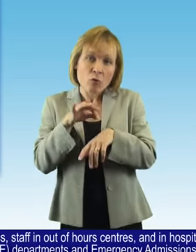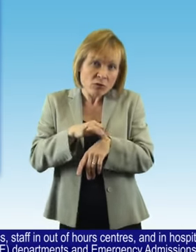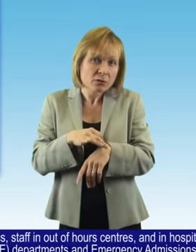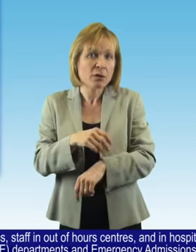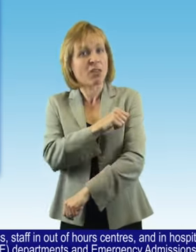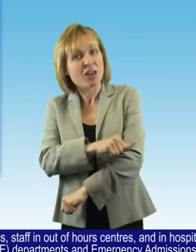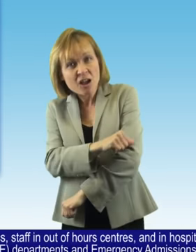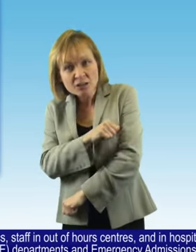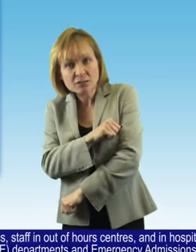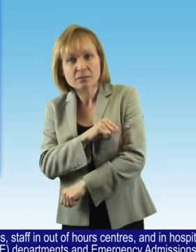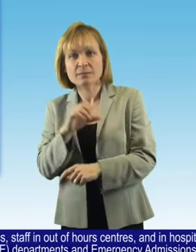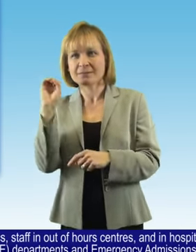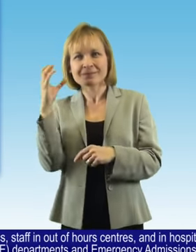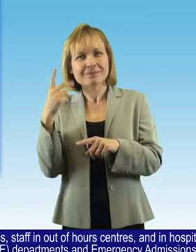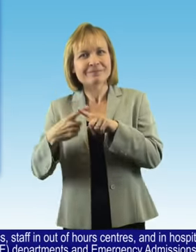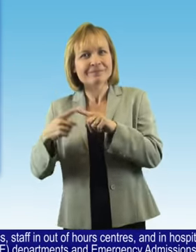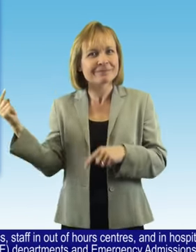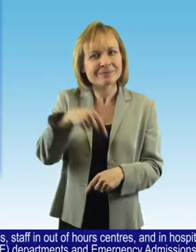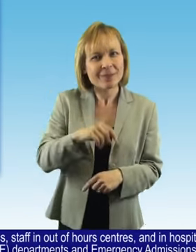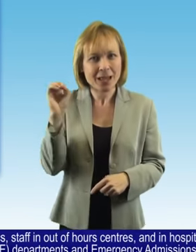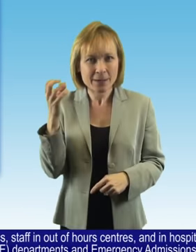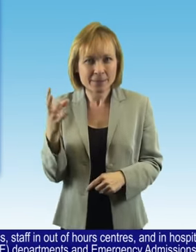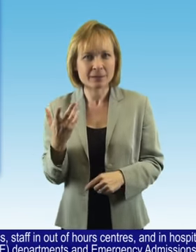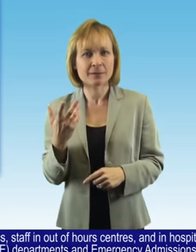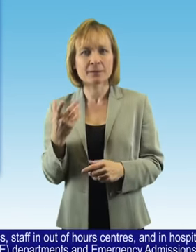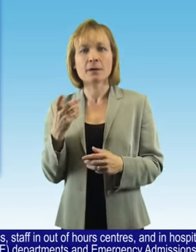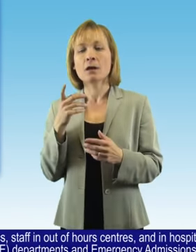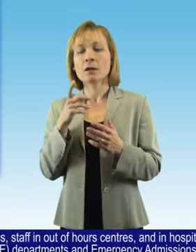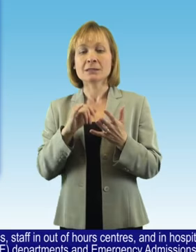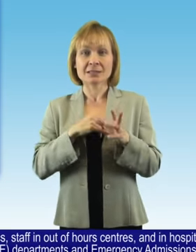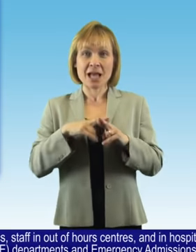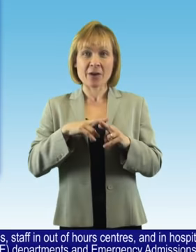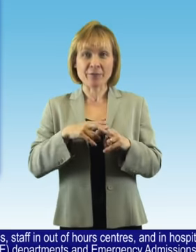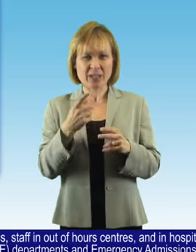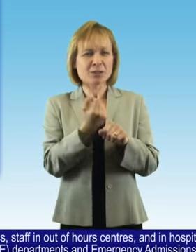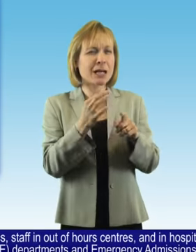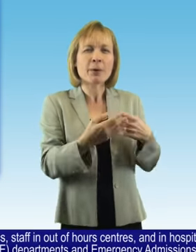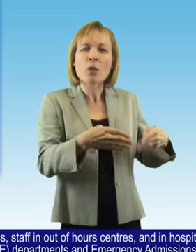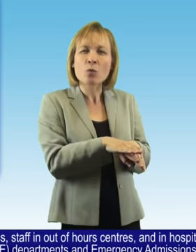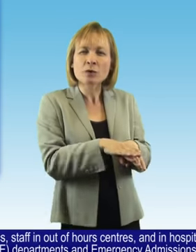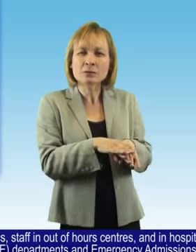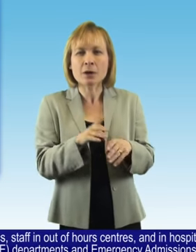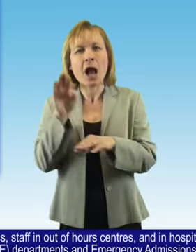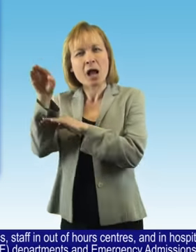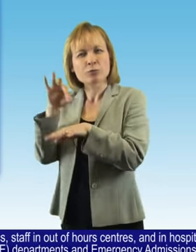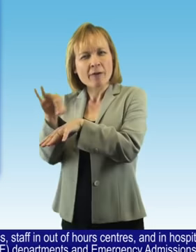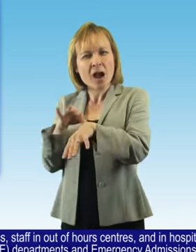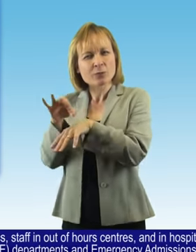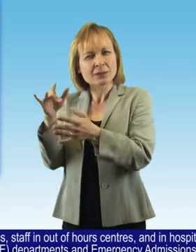For example, doctors, nurses, paramedics, staff in out-of-hours centres, and